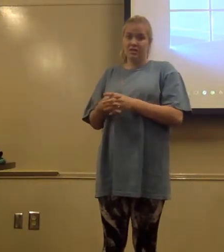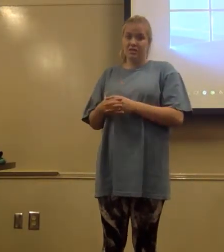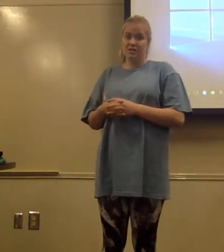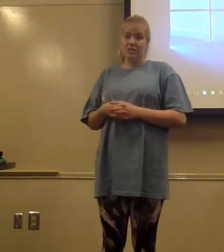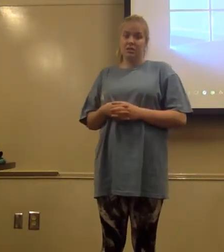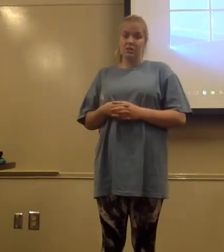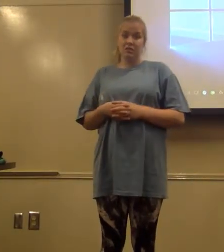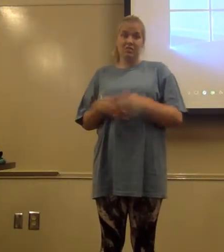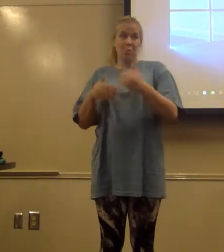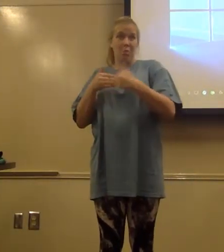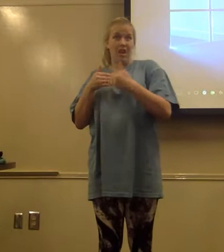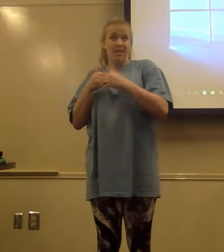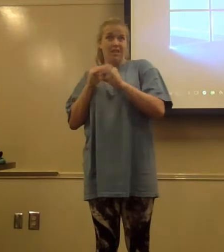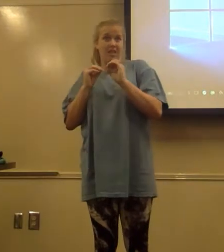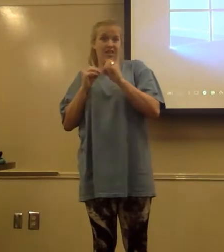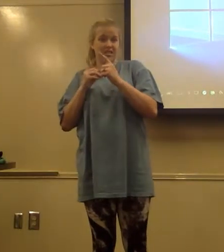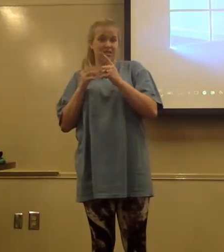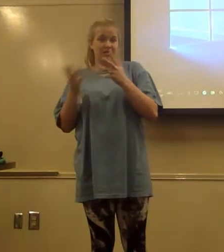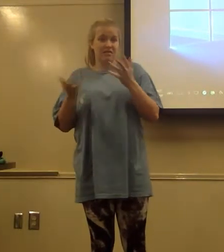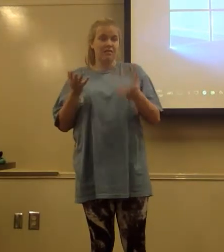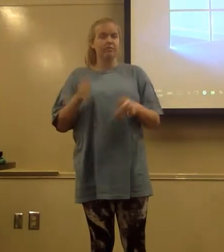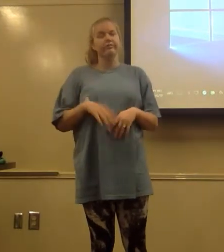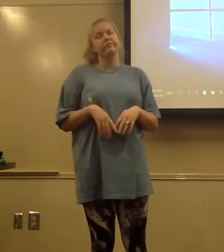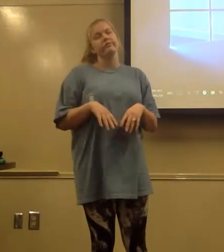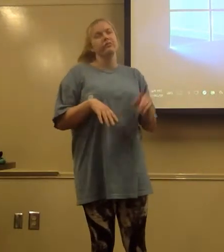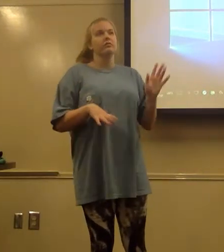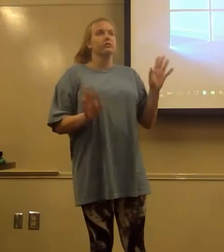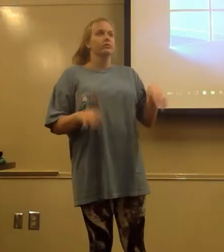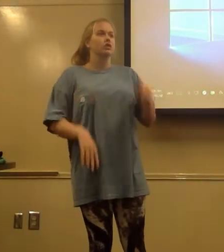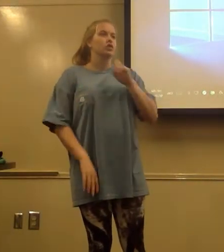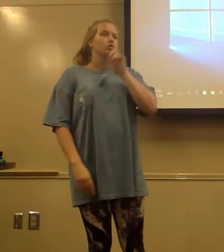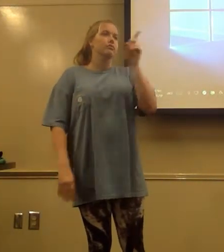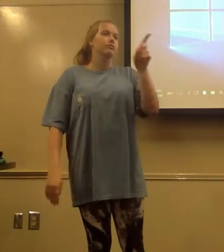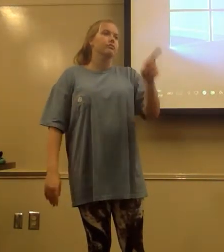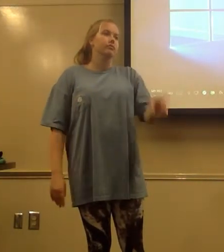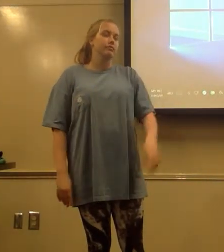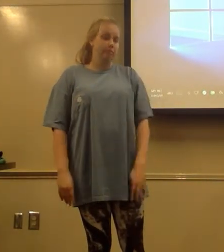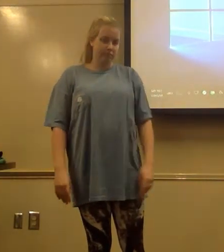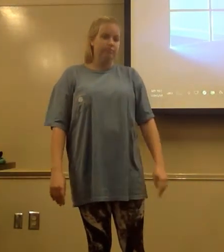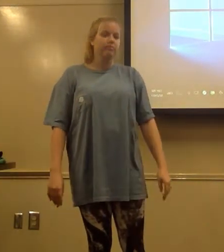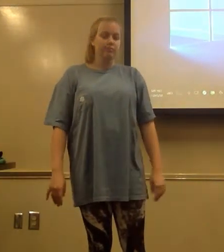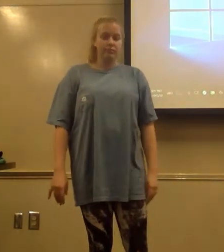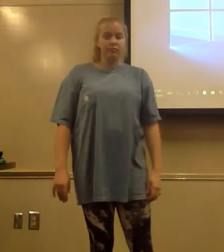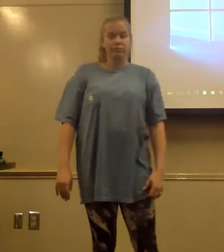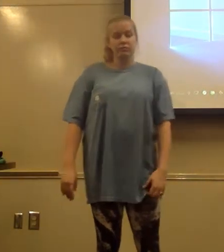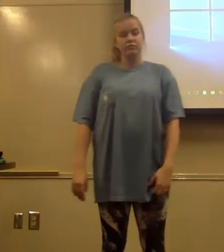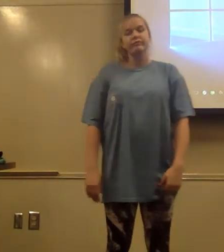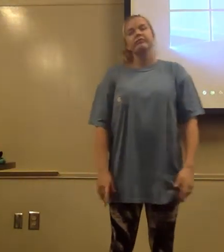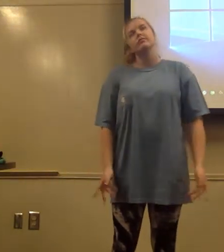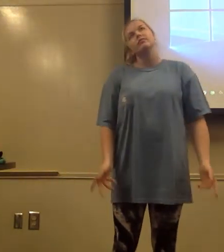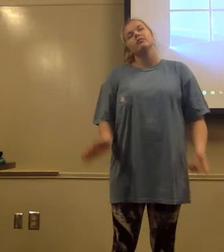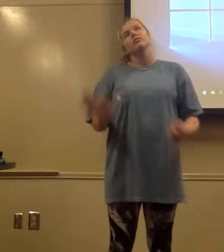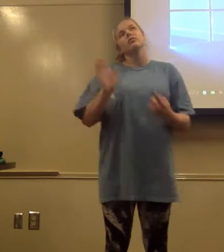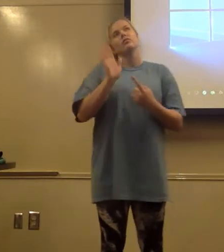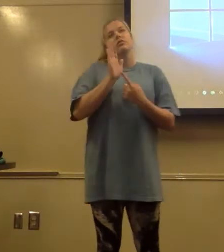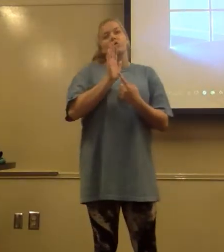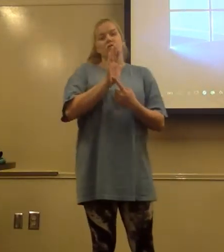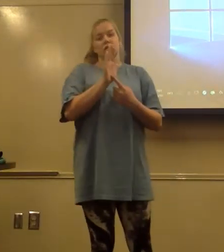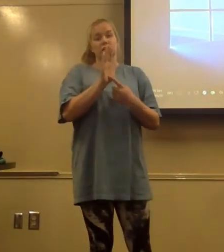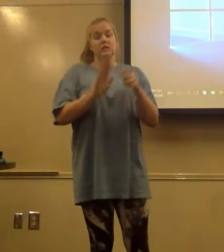I'm sure. You're sure? Stories? So, for example, the Atkins Corporation, when I came out with